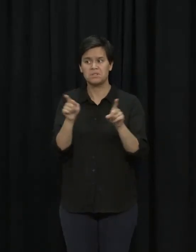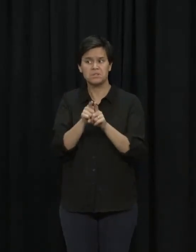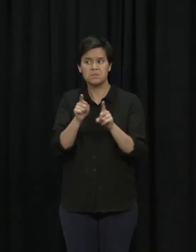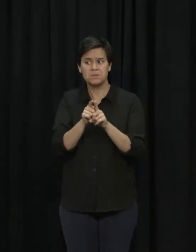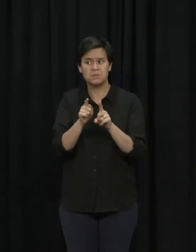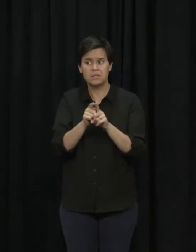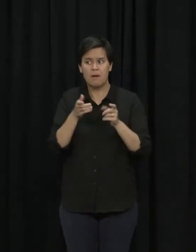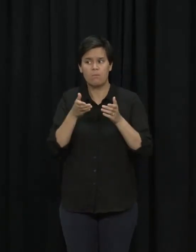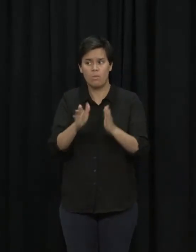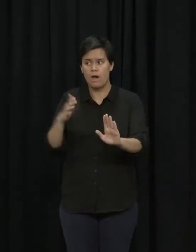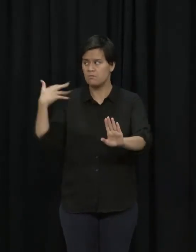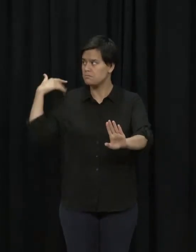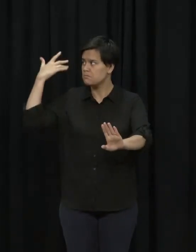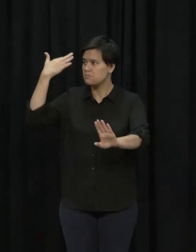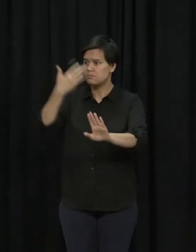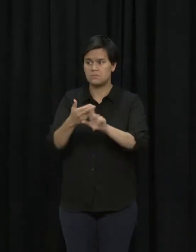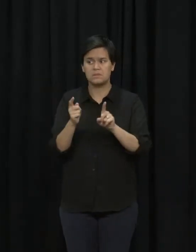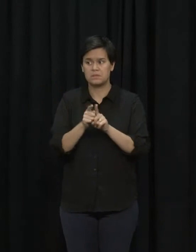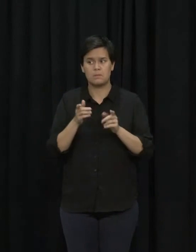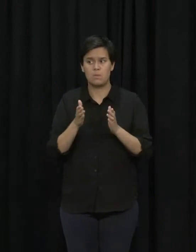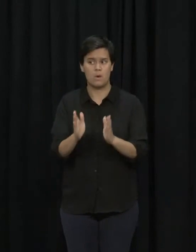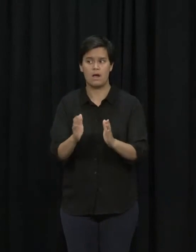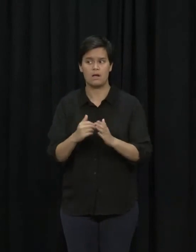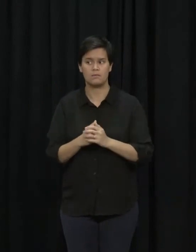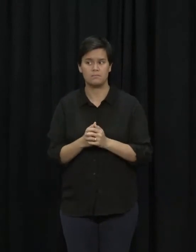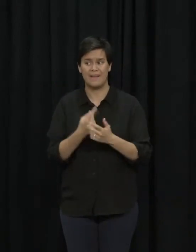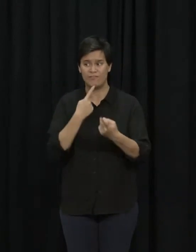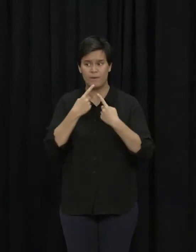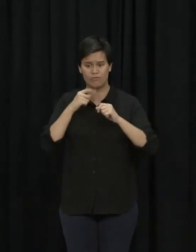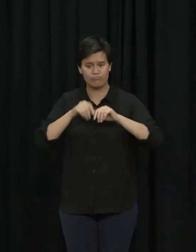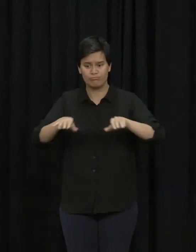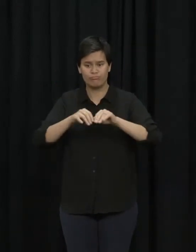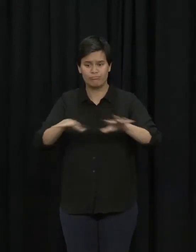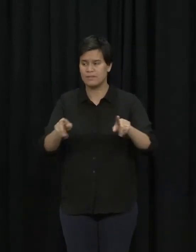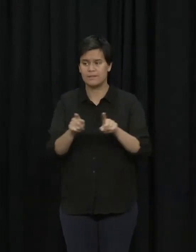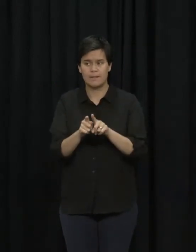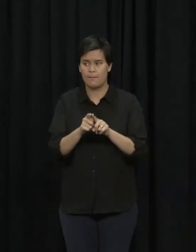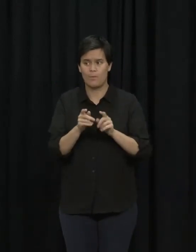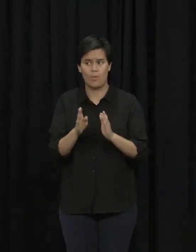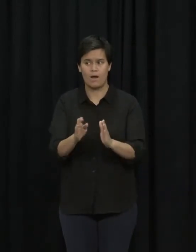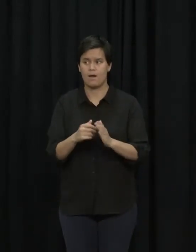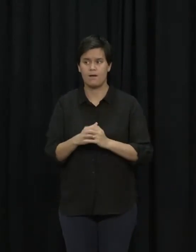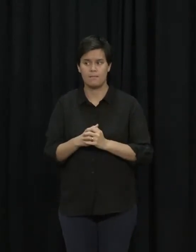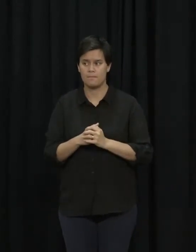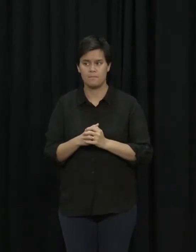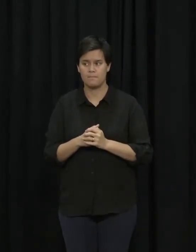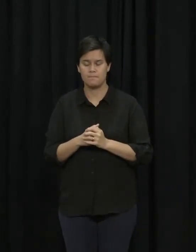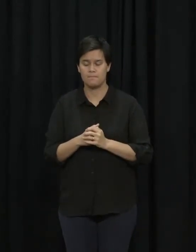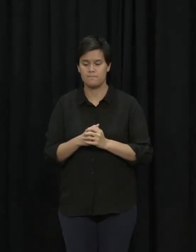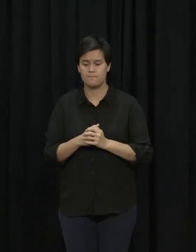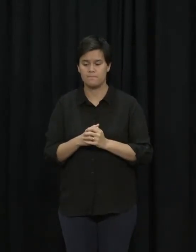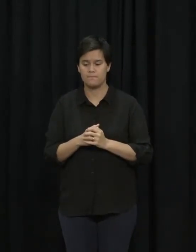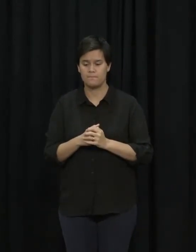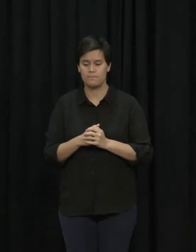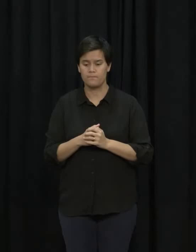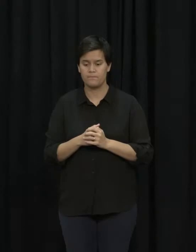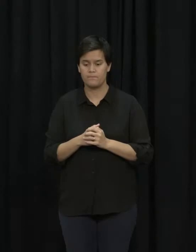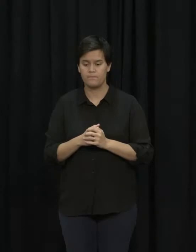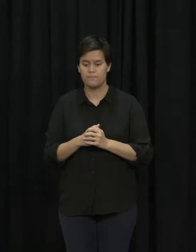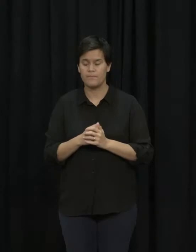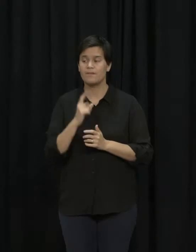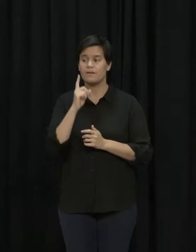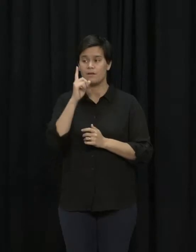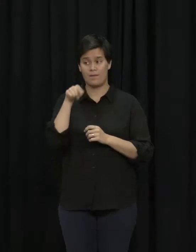through. So that's the same. The only area in which there's been variation, and look, we stand by this, we're dealing with a